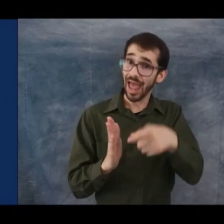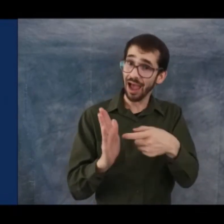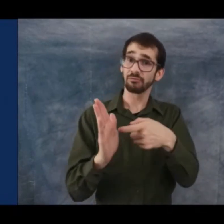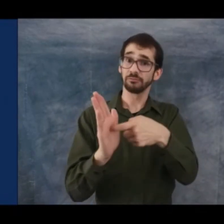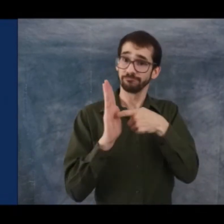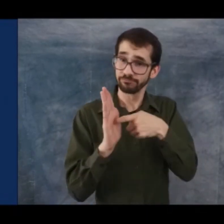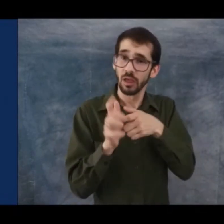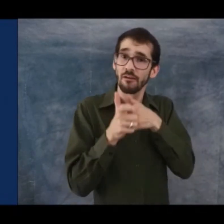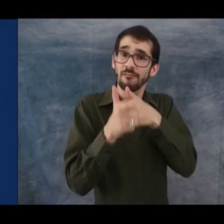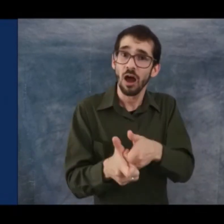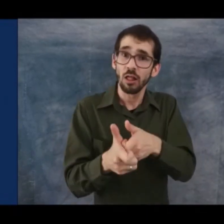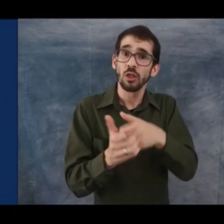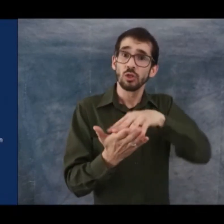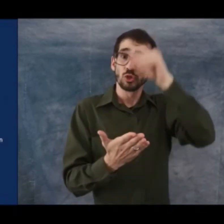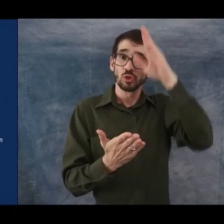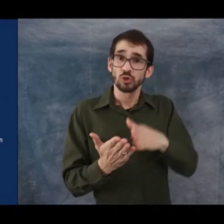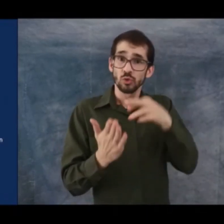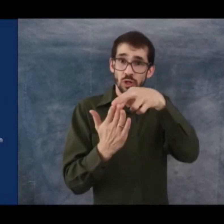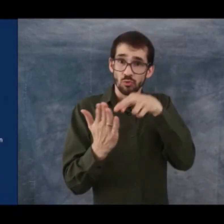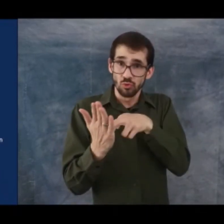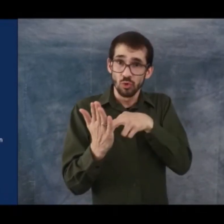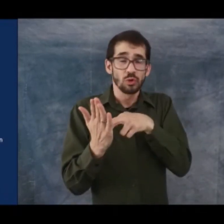times while on campus.